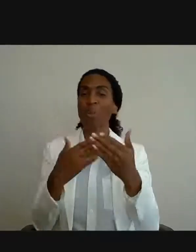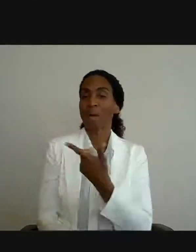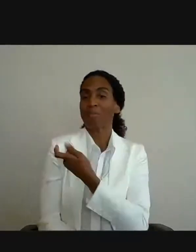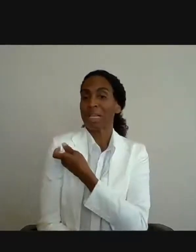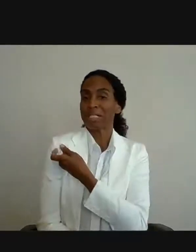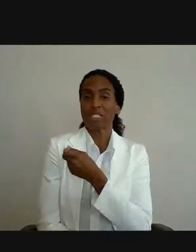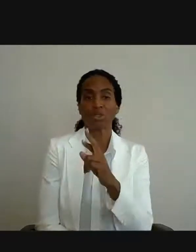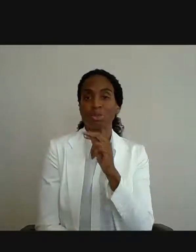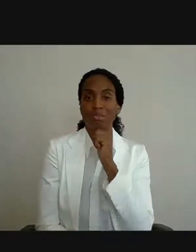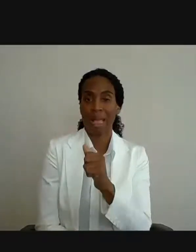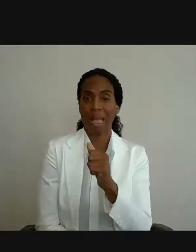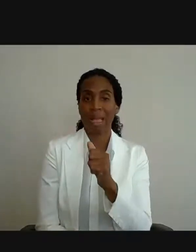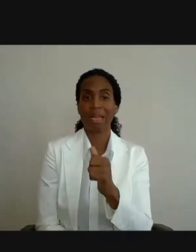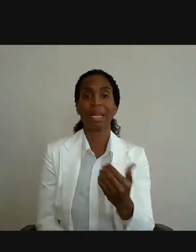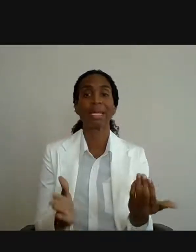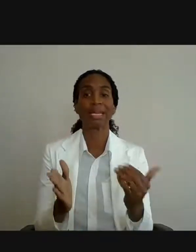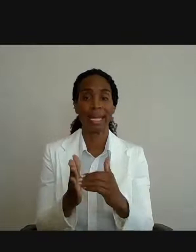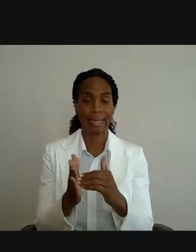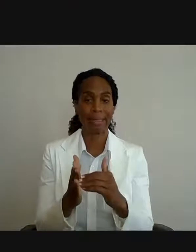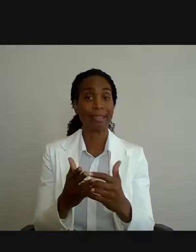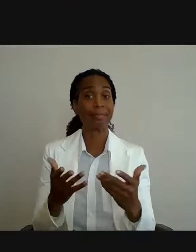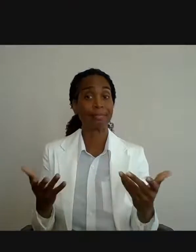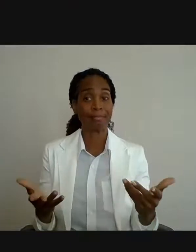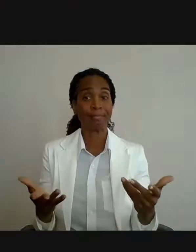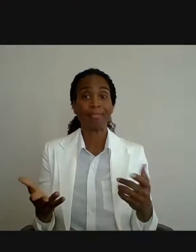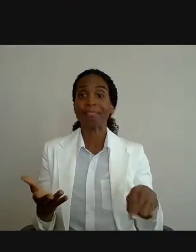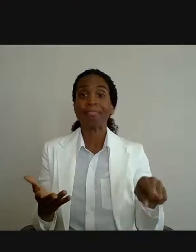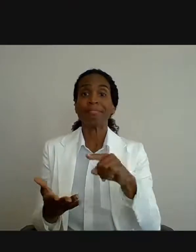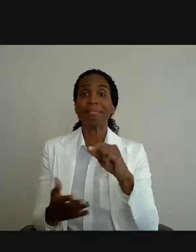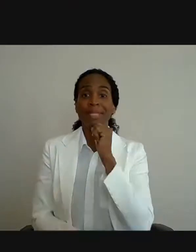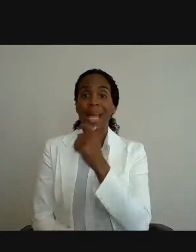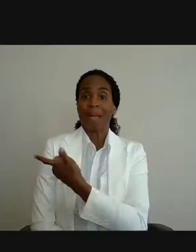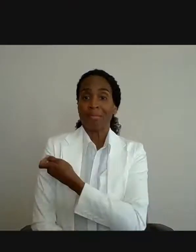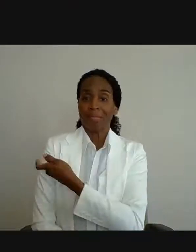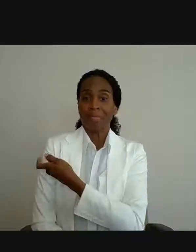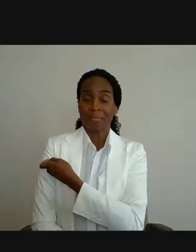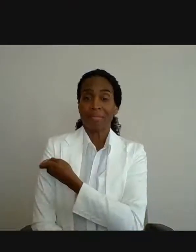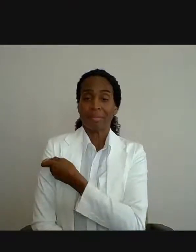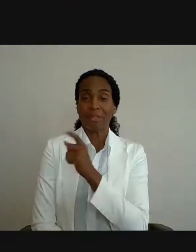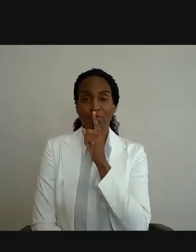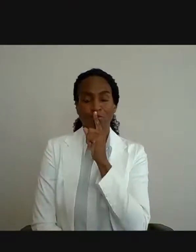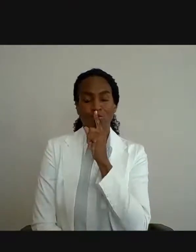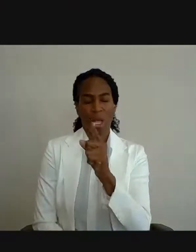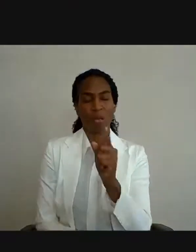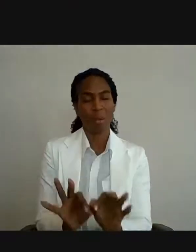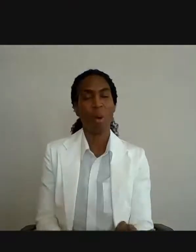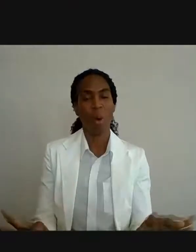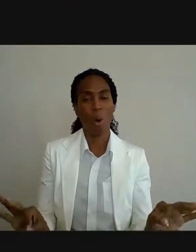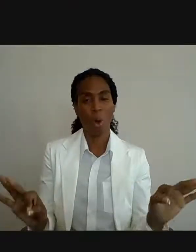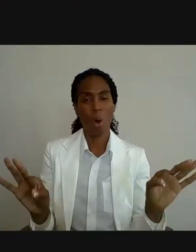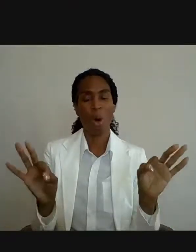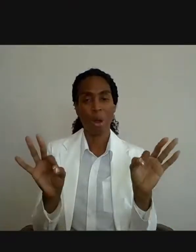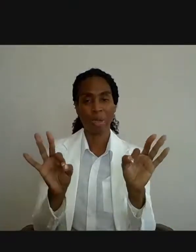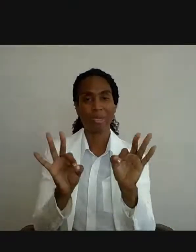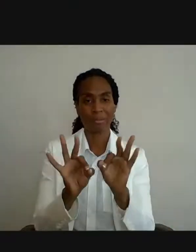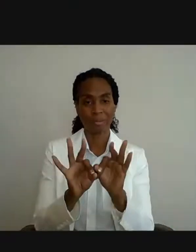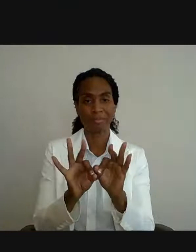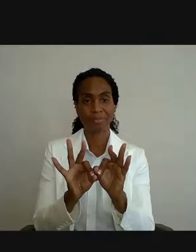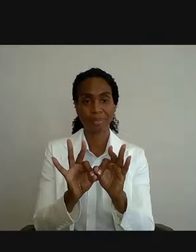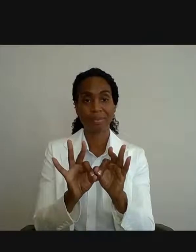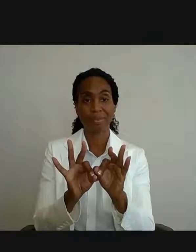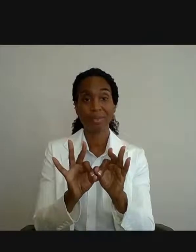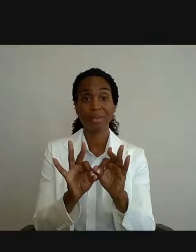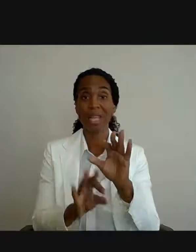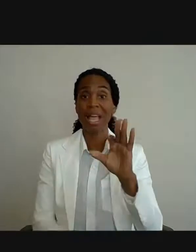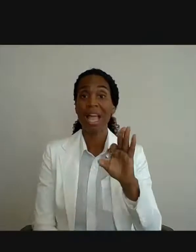status. But again, for those that have not been vaccinated, it is so crucial and important. At the Fairbanks